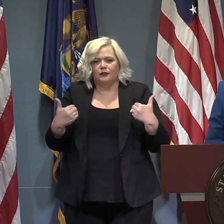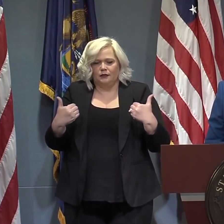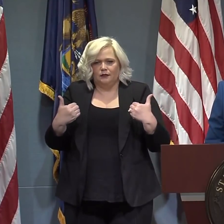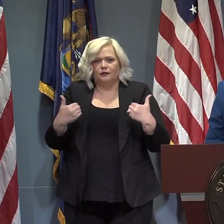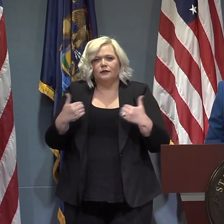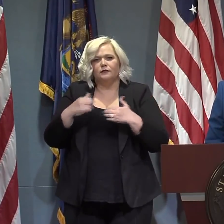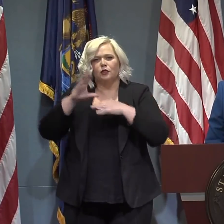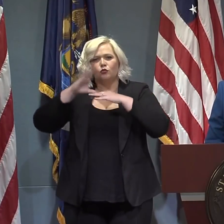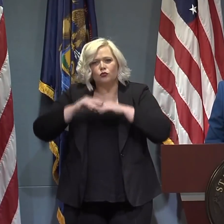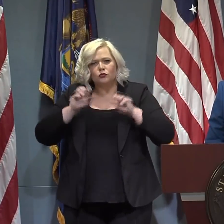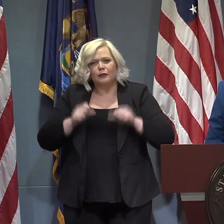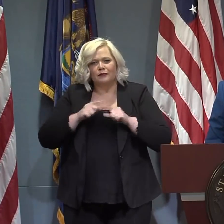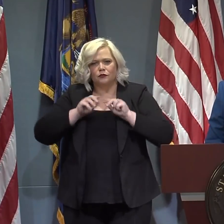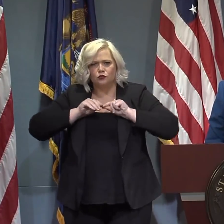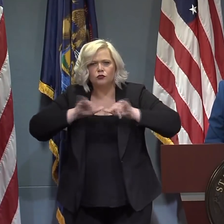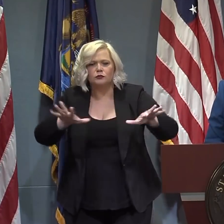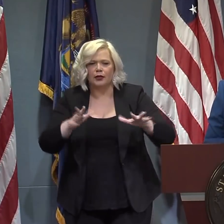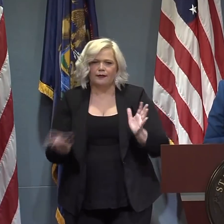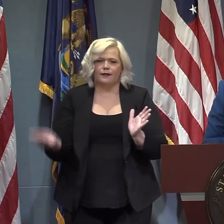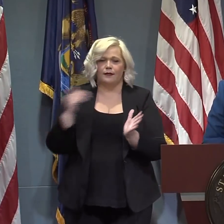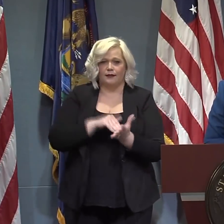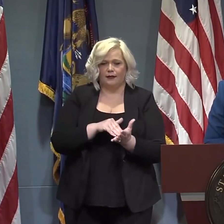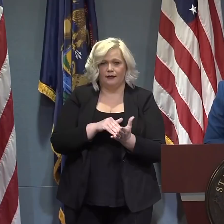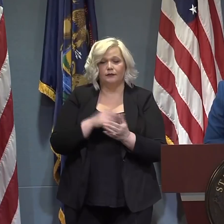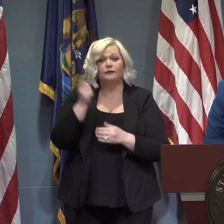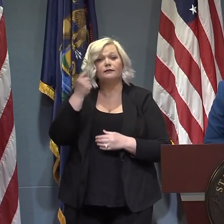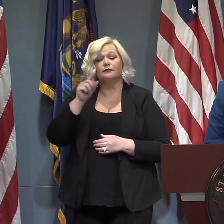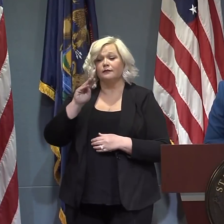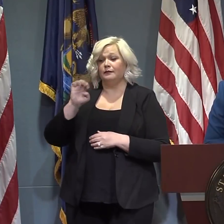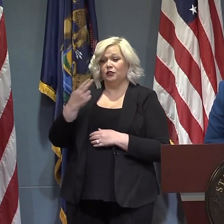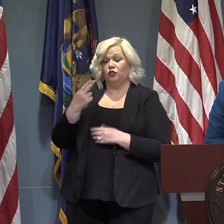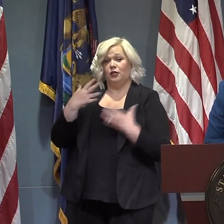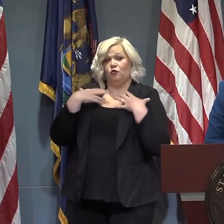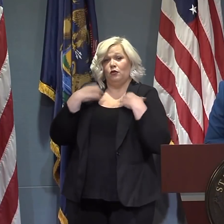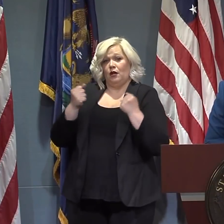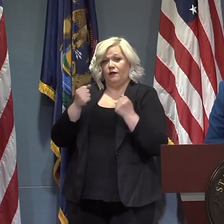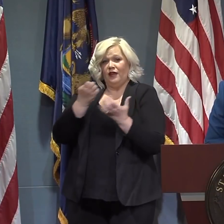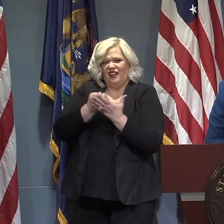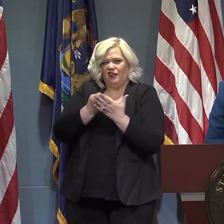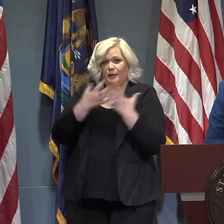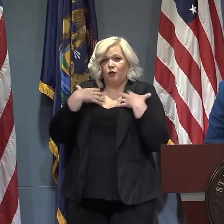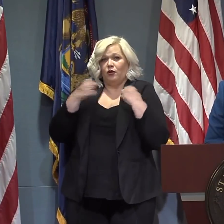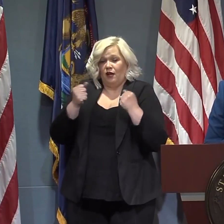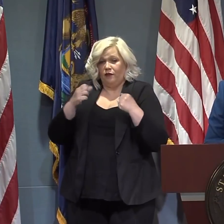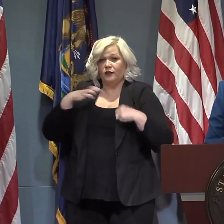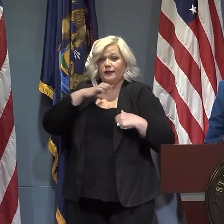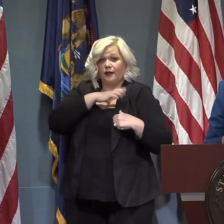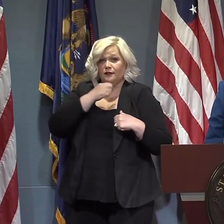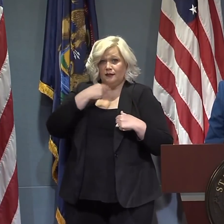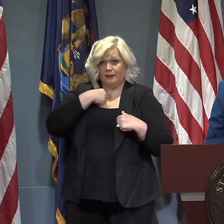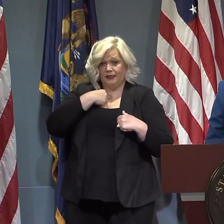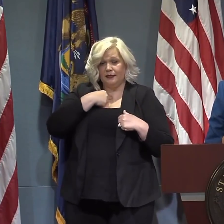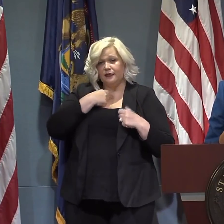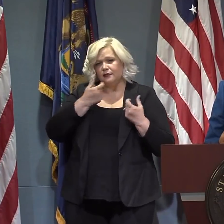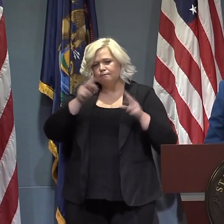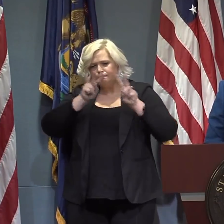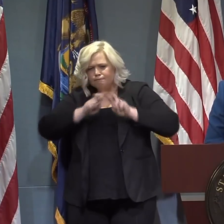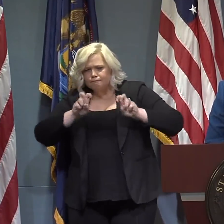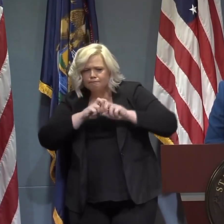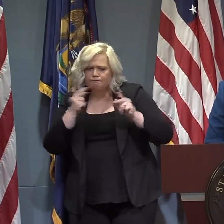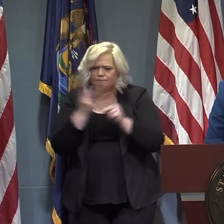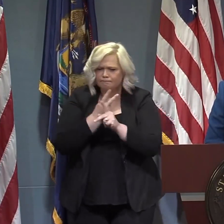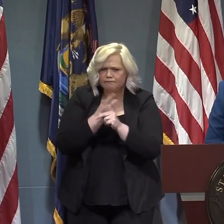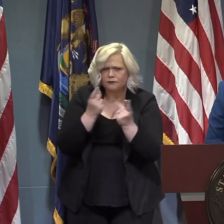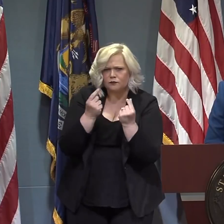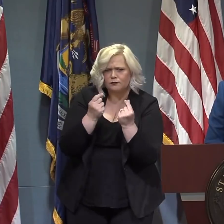the chance of a second wave. Now, the Michigan Economic Recovery Council and I have looked at ways that we could